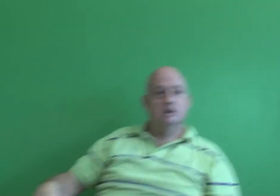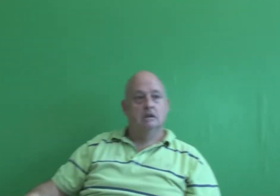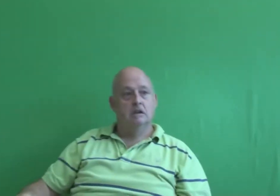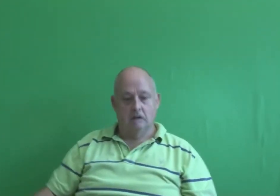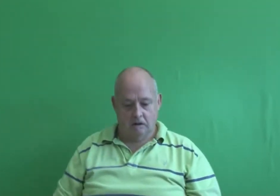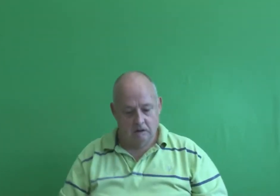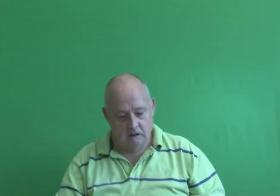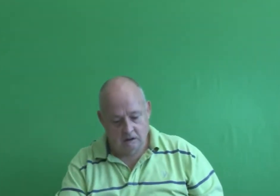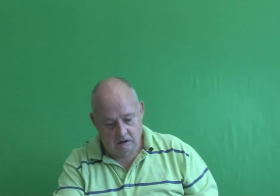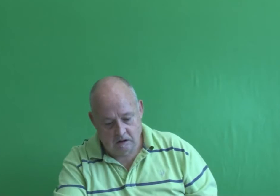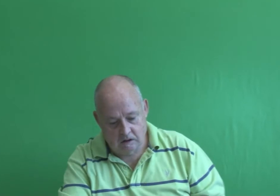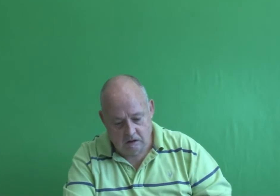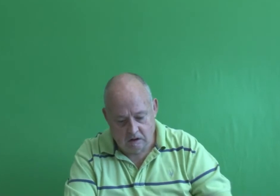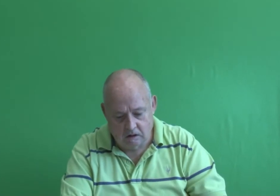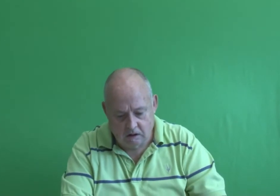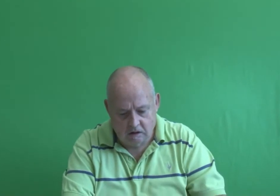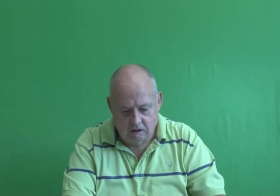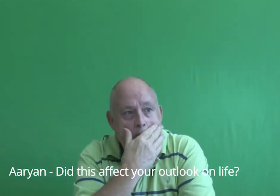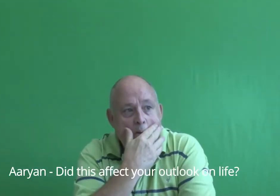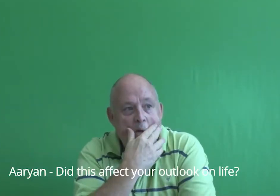Right, before he could walk. Oh, yeah.